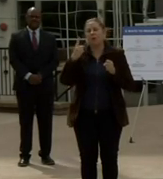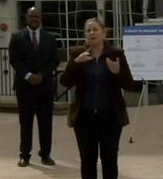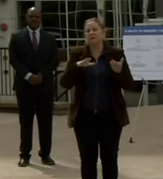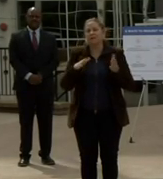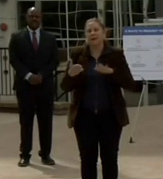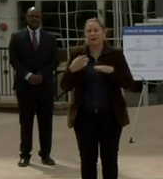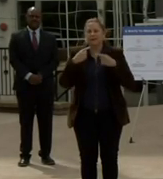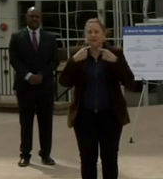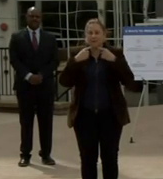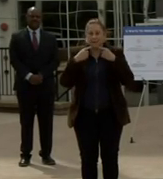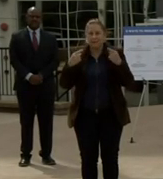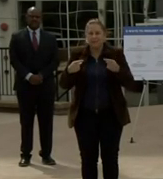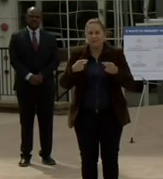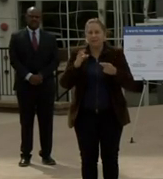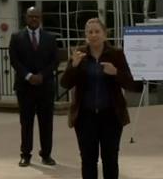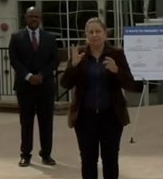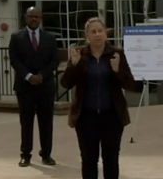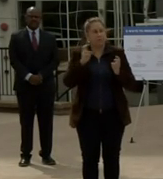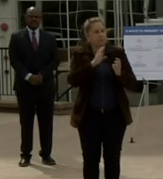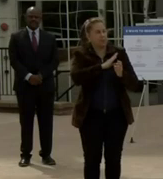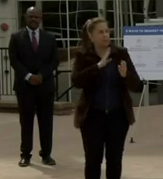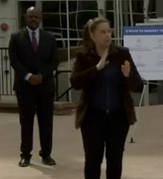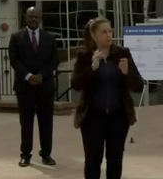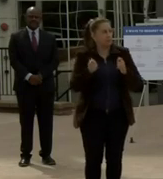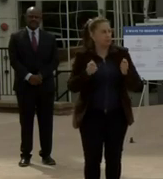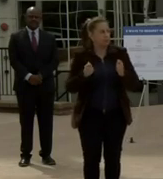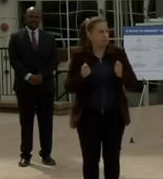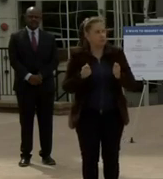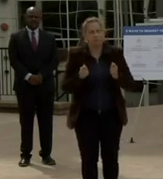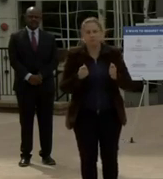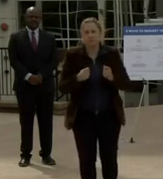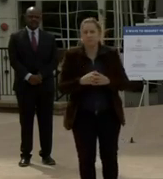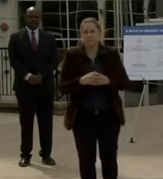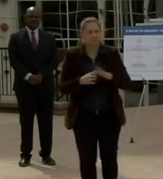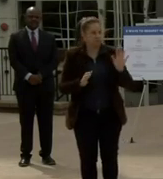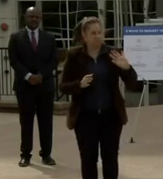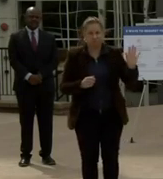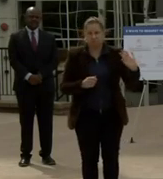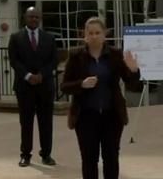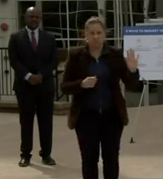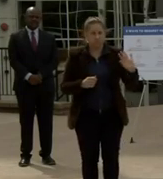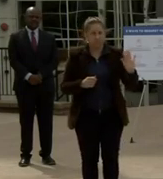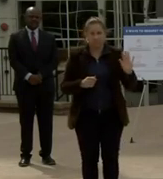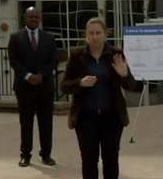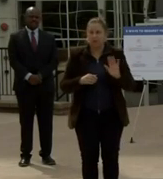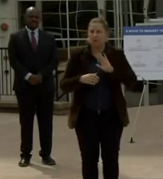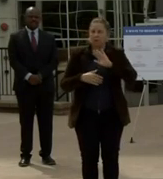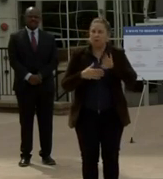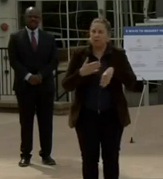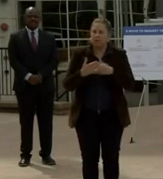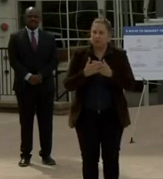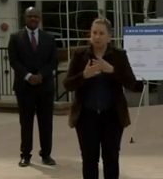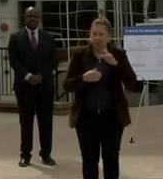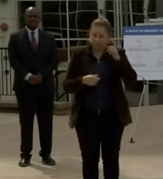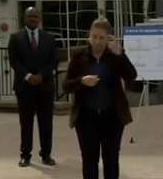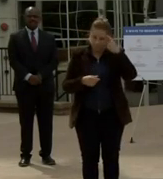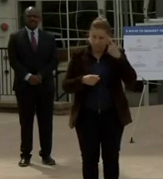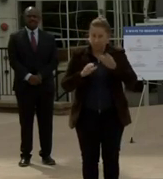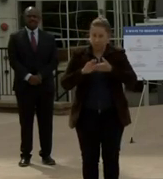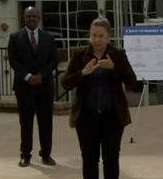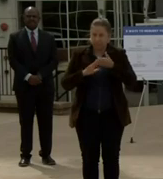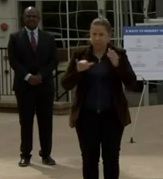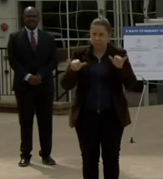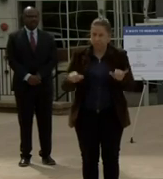and we are certainly looking at all of our government operations right now for cost containment. It